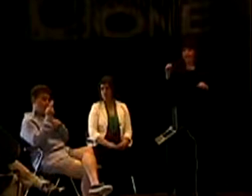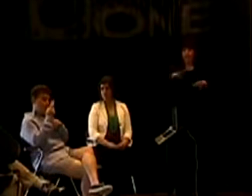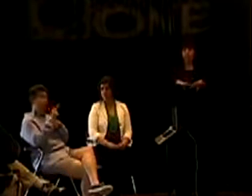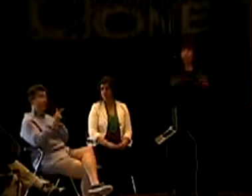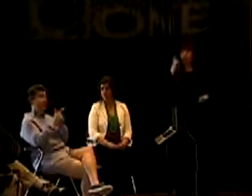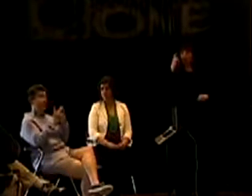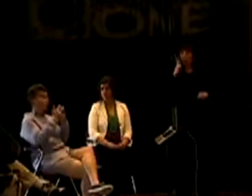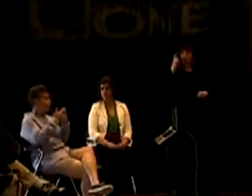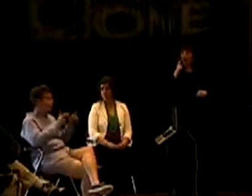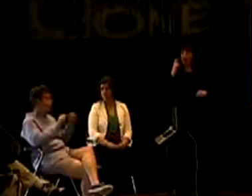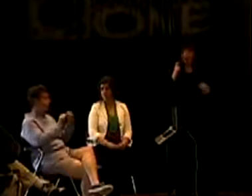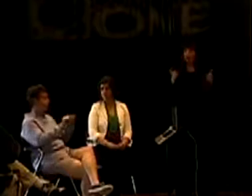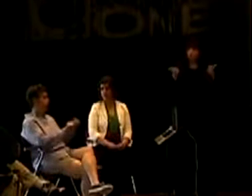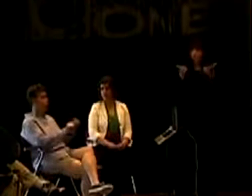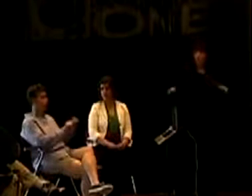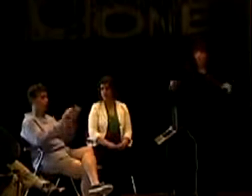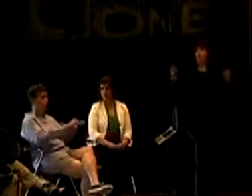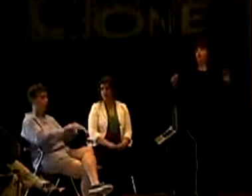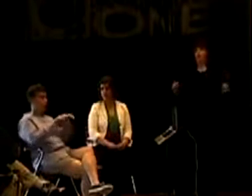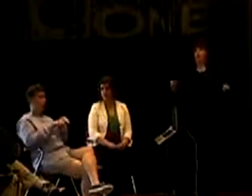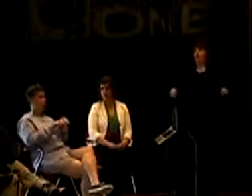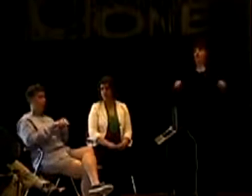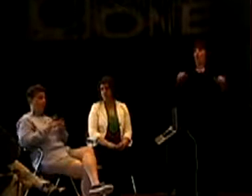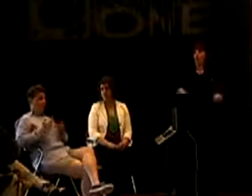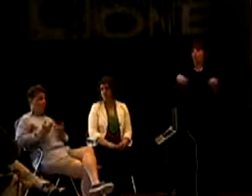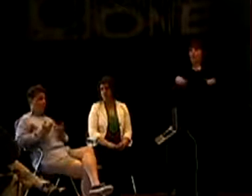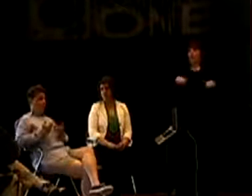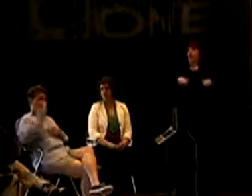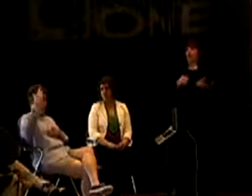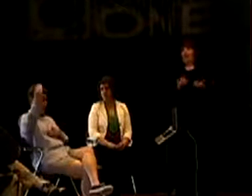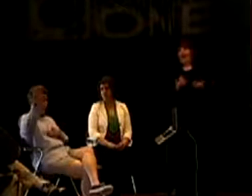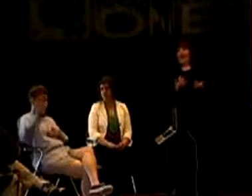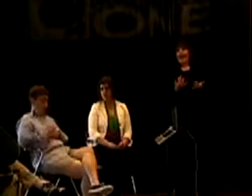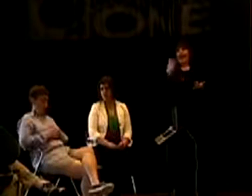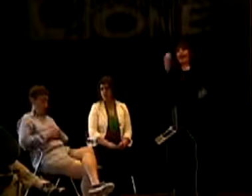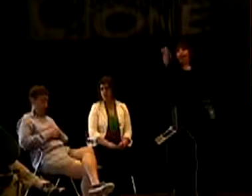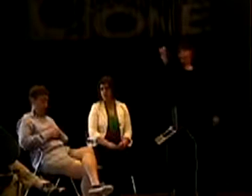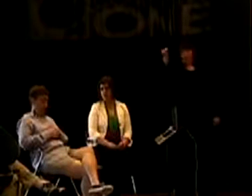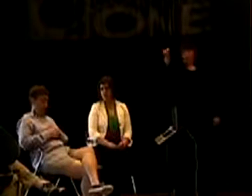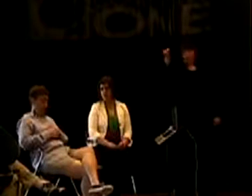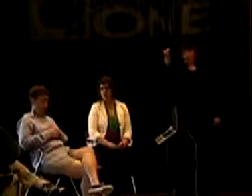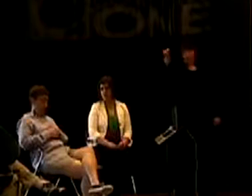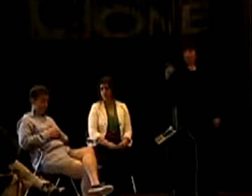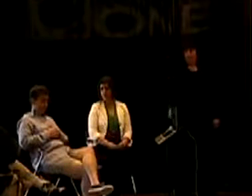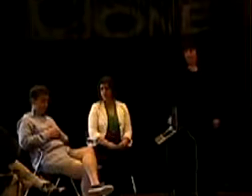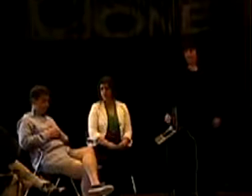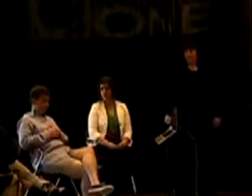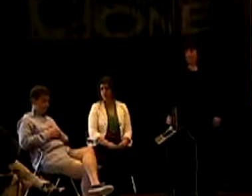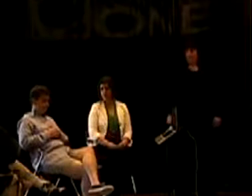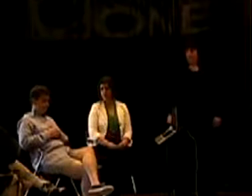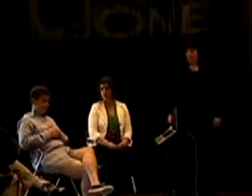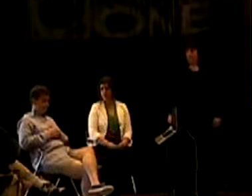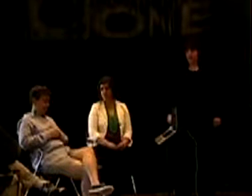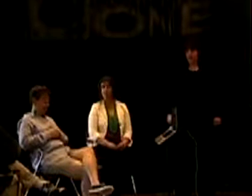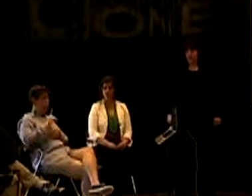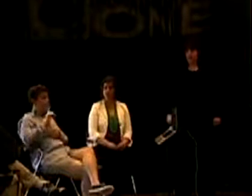But what hearing theater companies don't realize is that millions of audience members